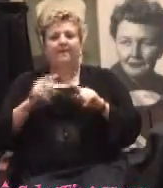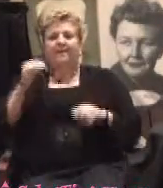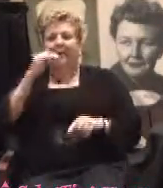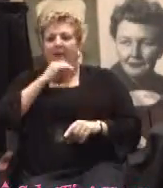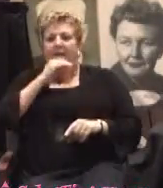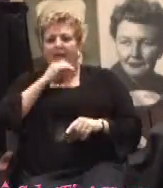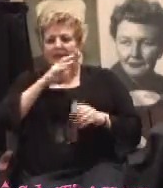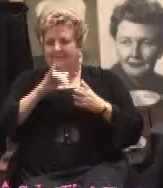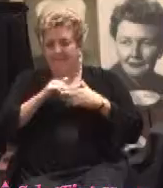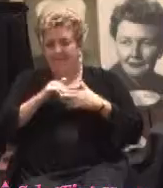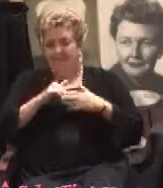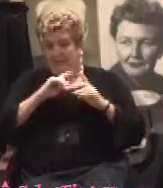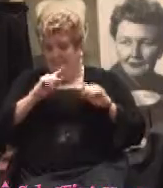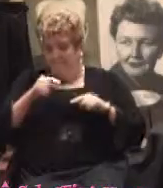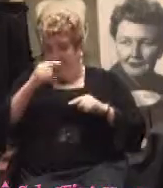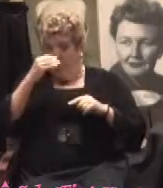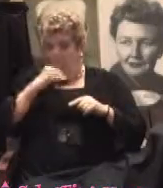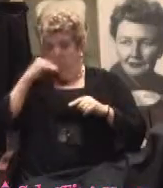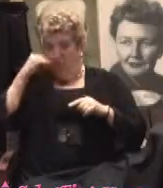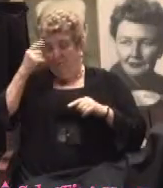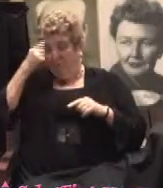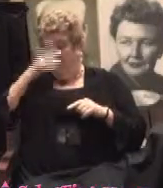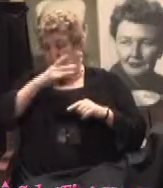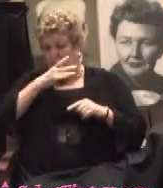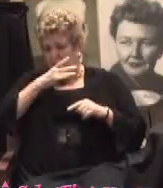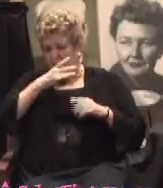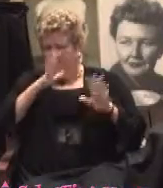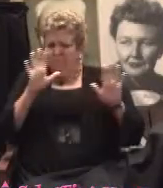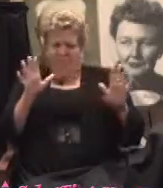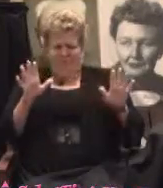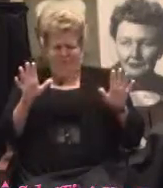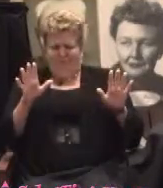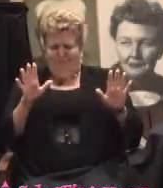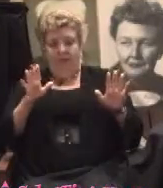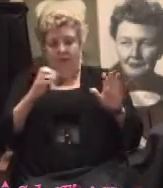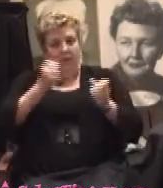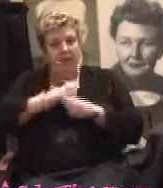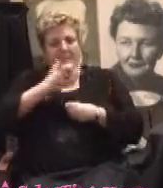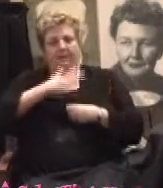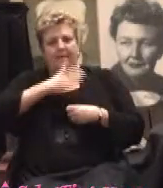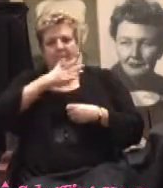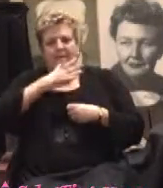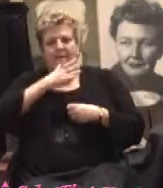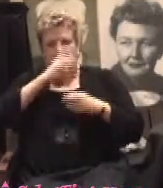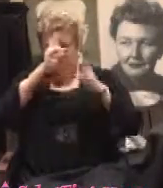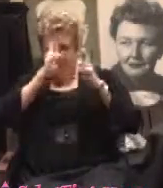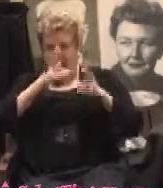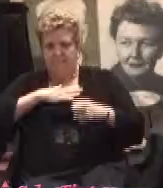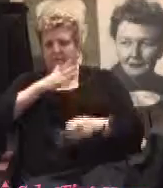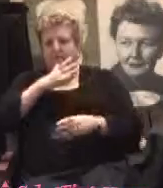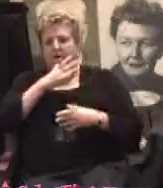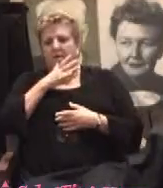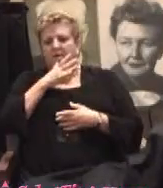her. Because, you know, I love my mom. I totally respect my mother. I don't think I've ever met as fine a person as my mother,